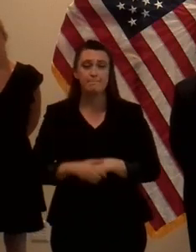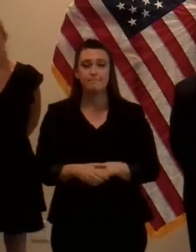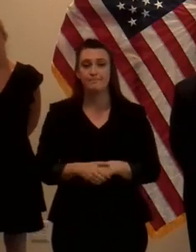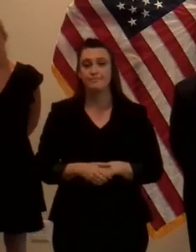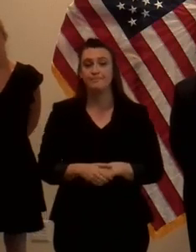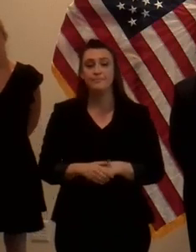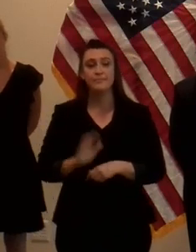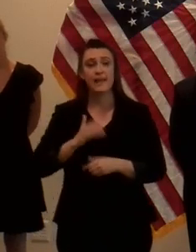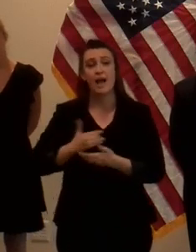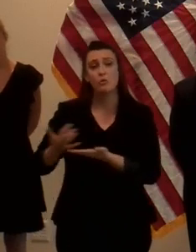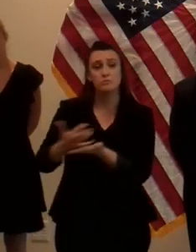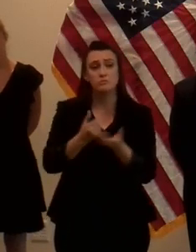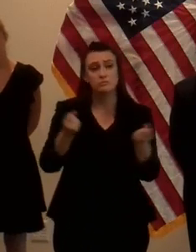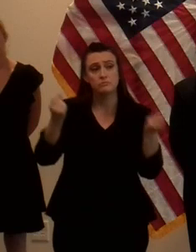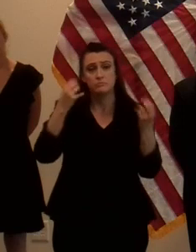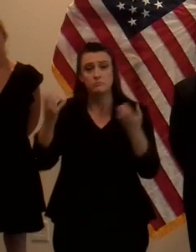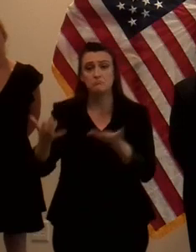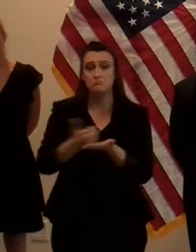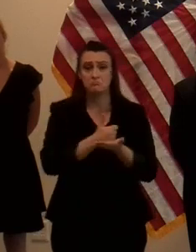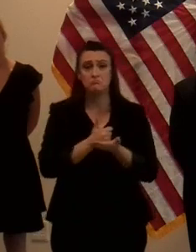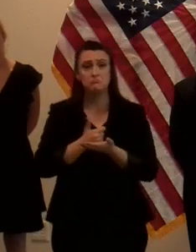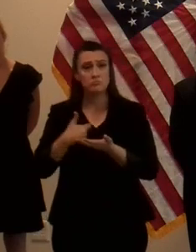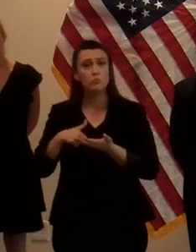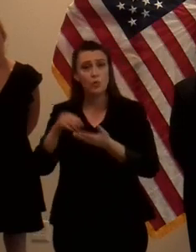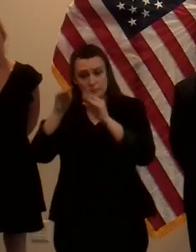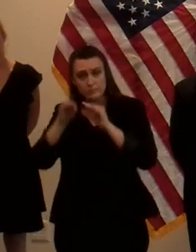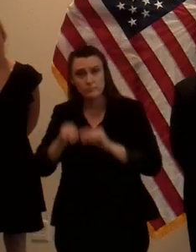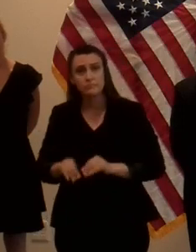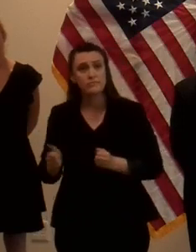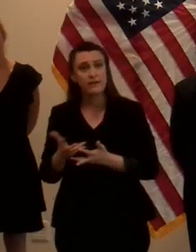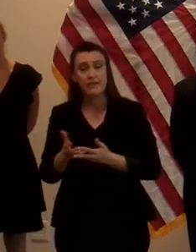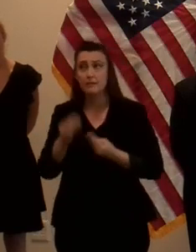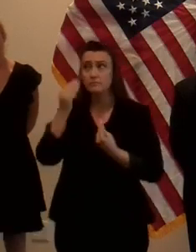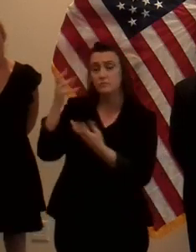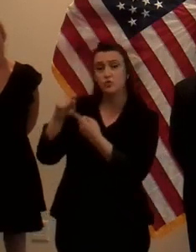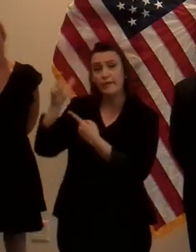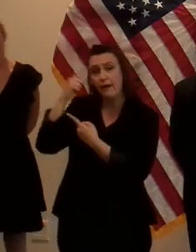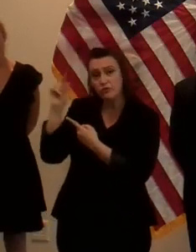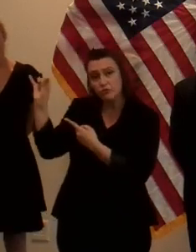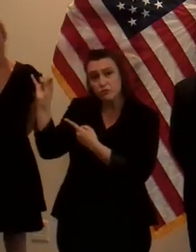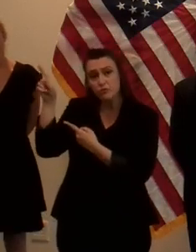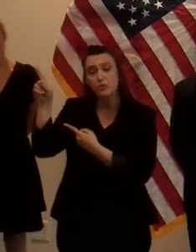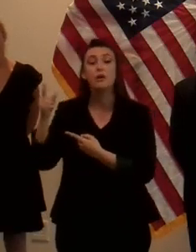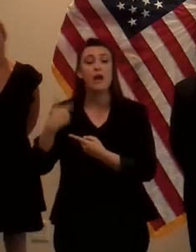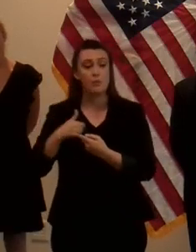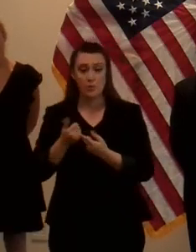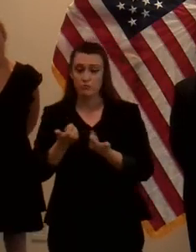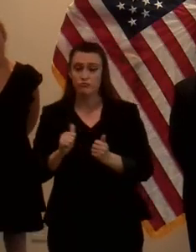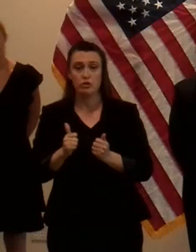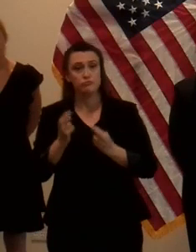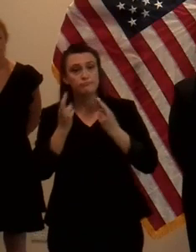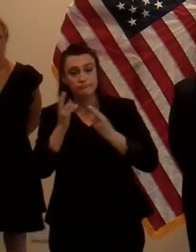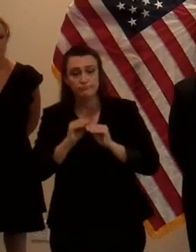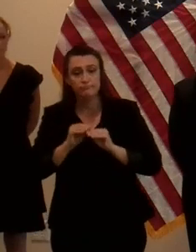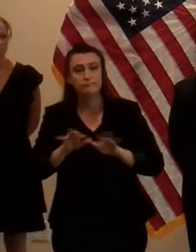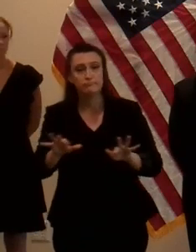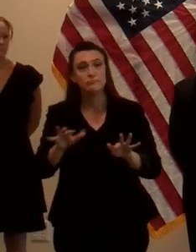that we receive will be completed, shared with the governor, and put into action alongside an